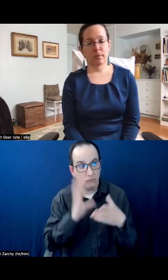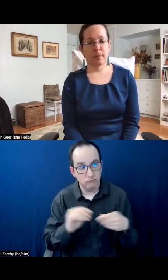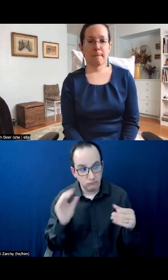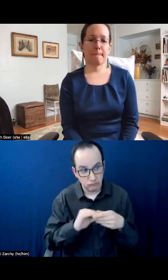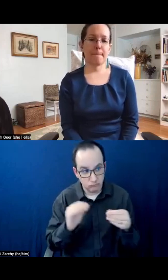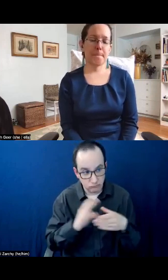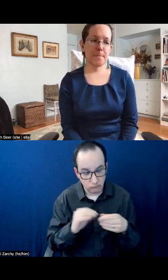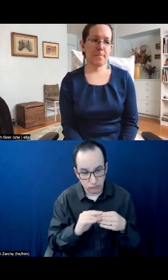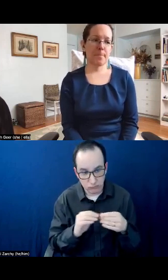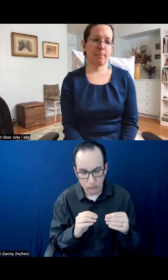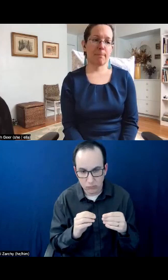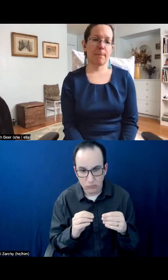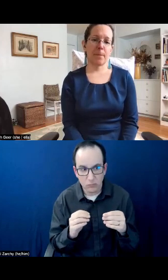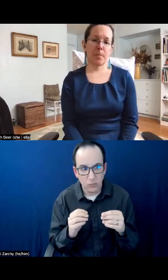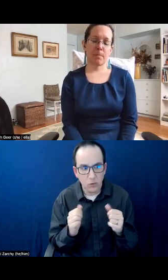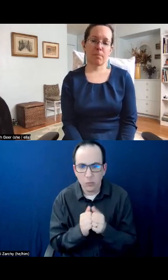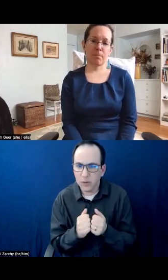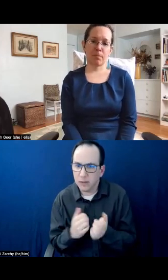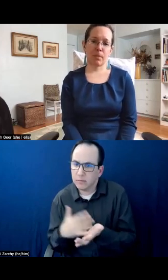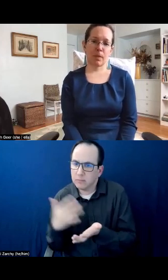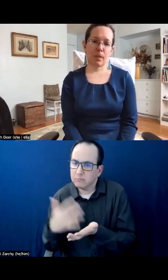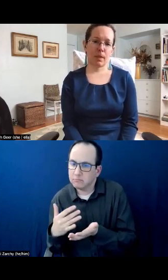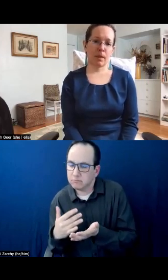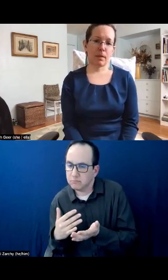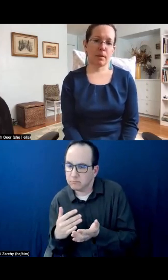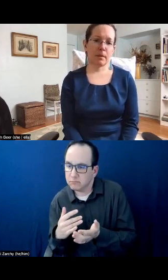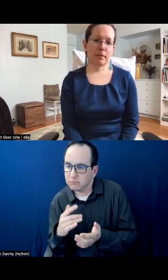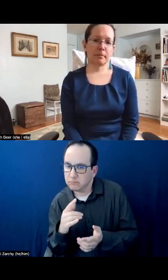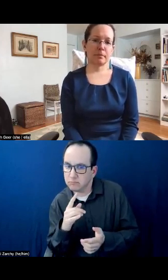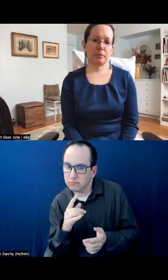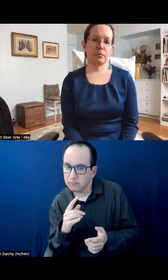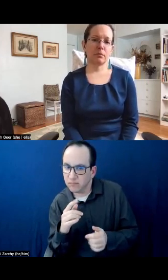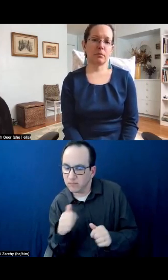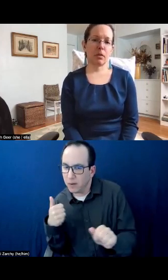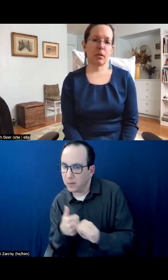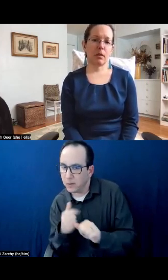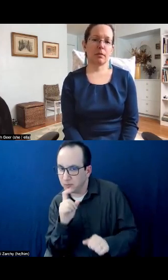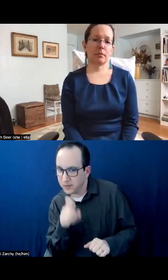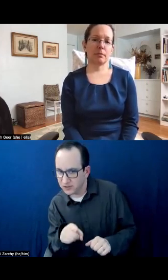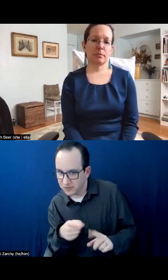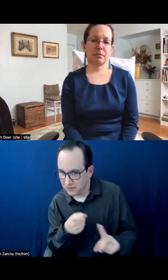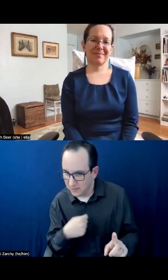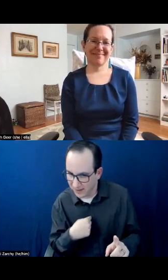you can write a goal for them to storytell